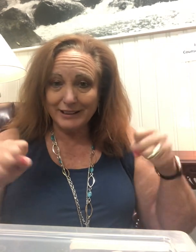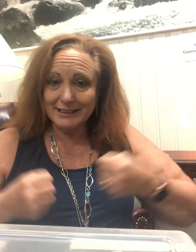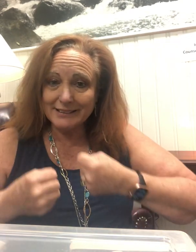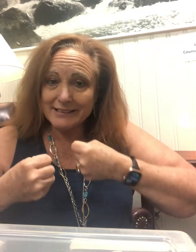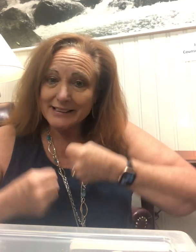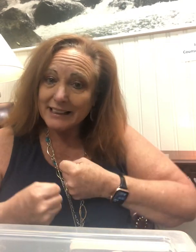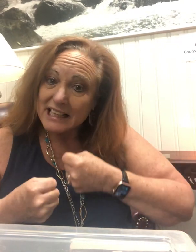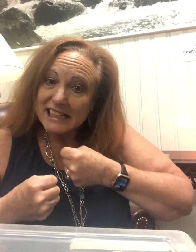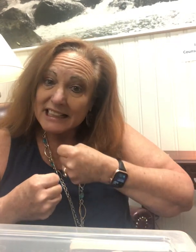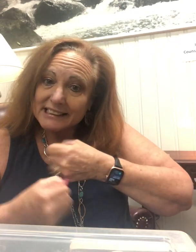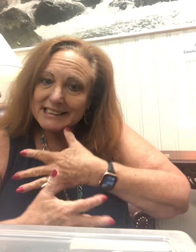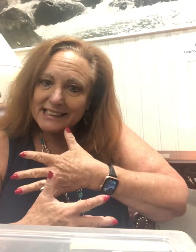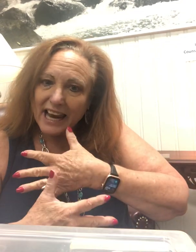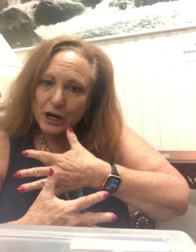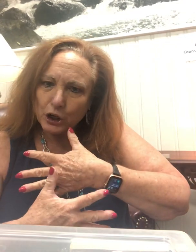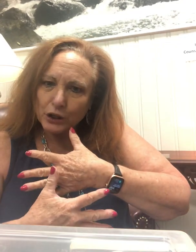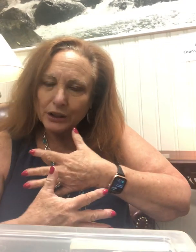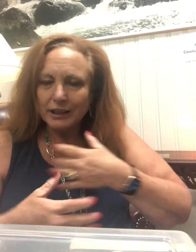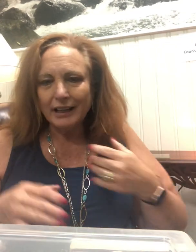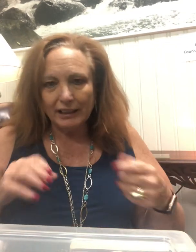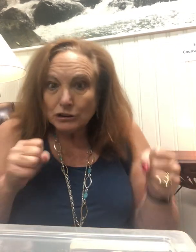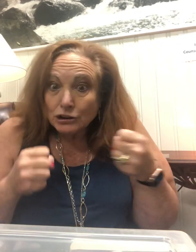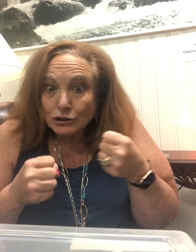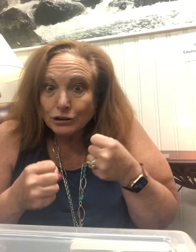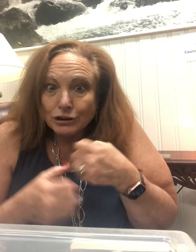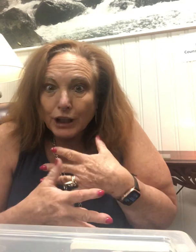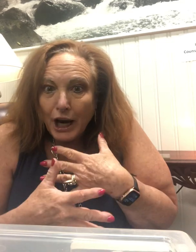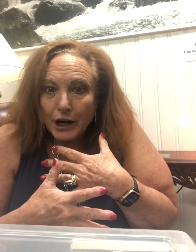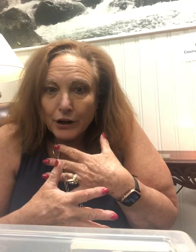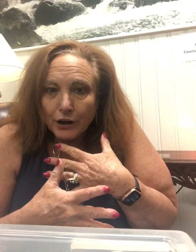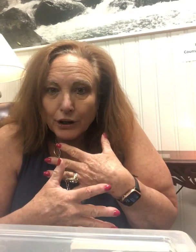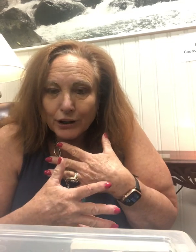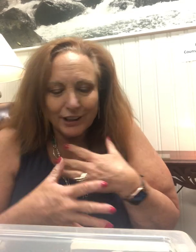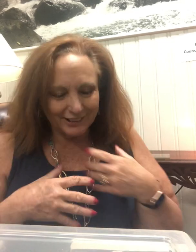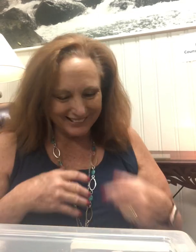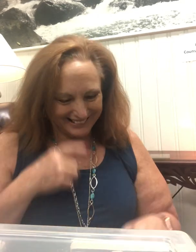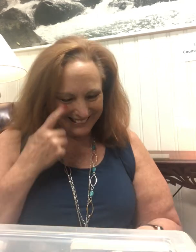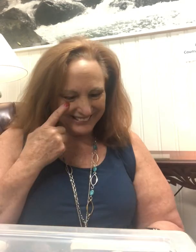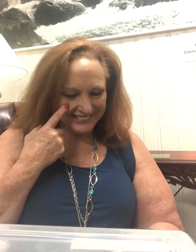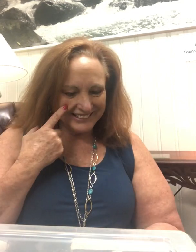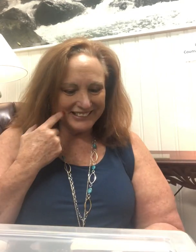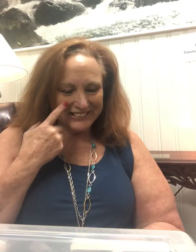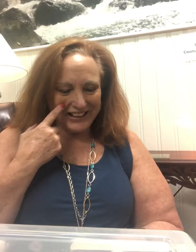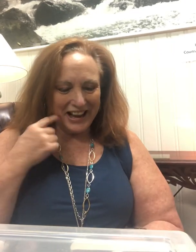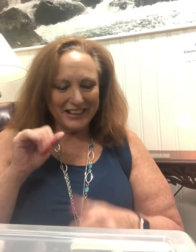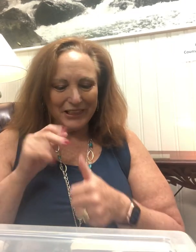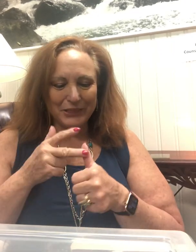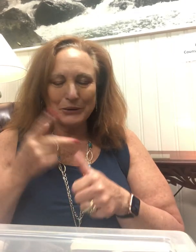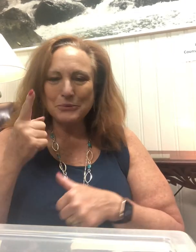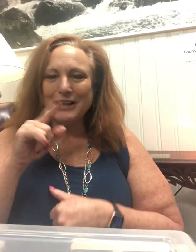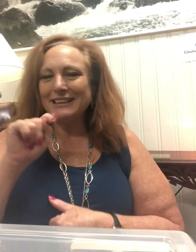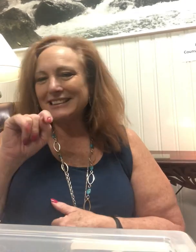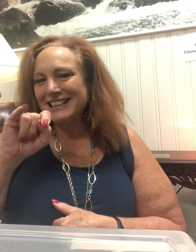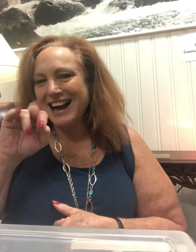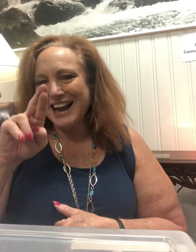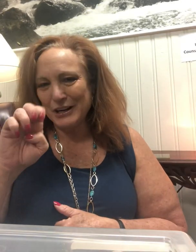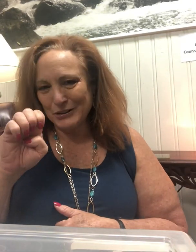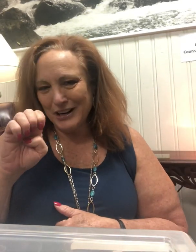this. Scare. Scare. Okay, the third one is tire, as